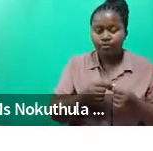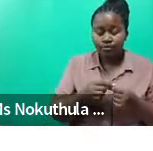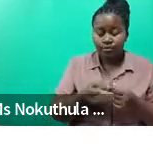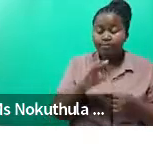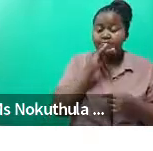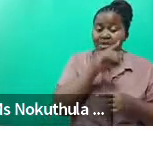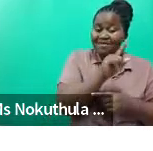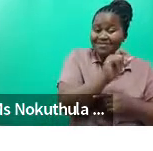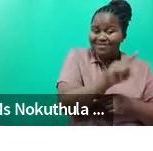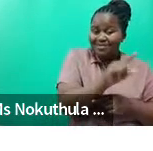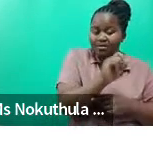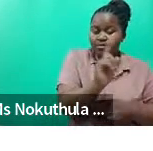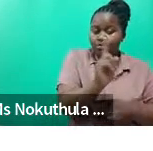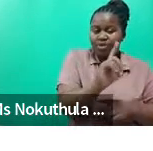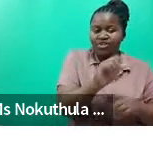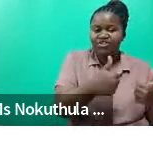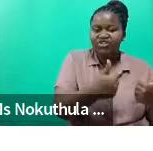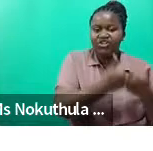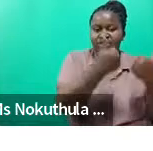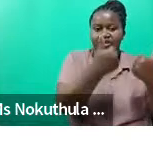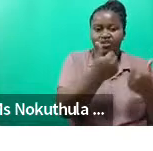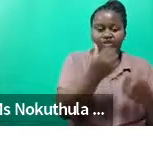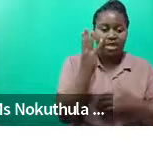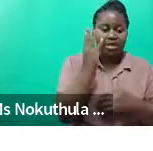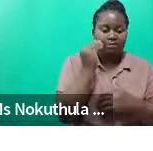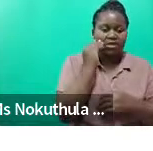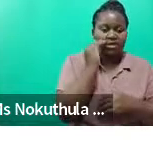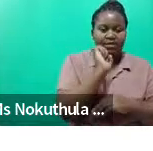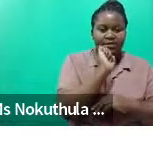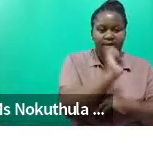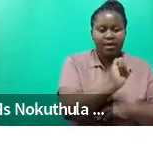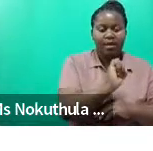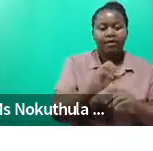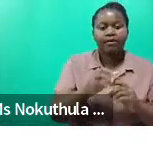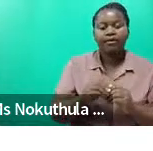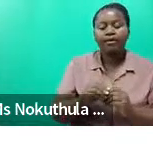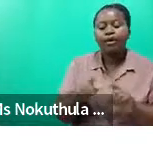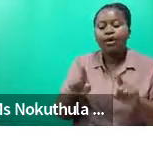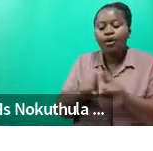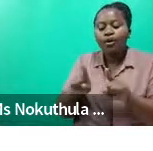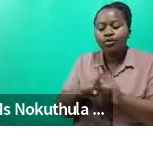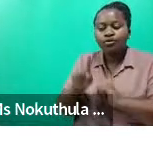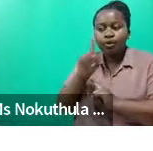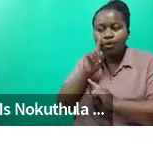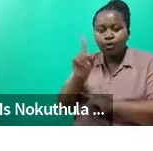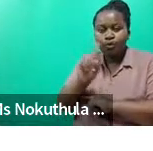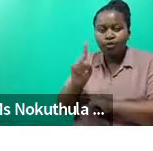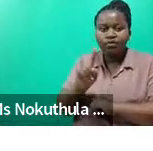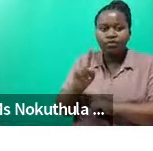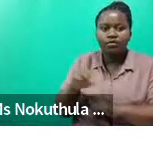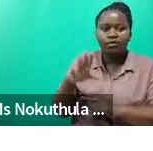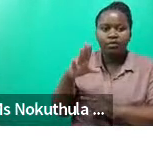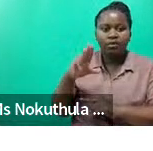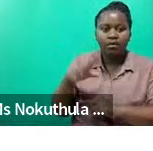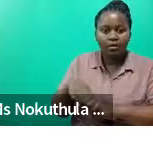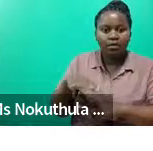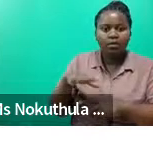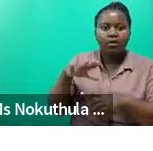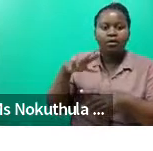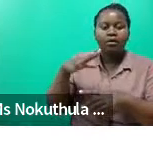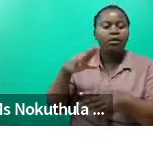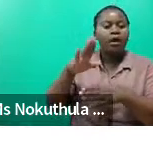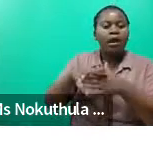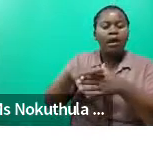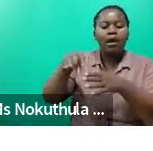was a challenge, her experiences. And then we look at what accommodations were made in terms